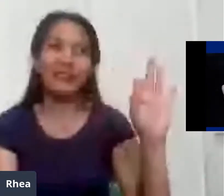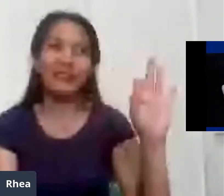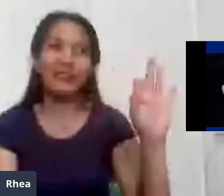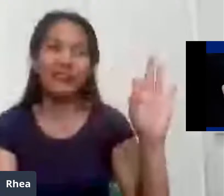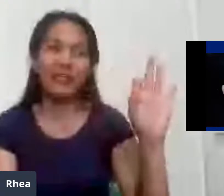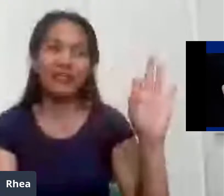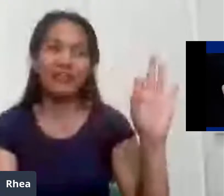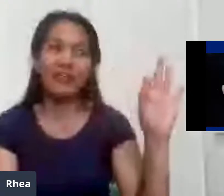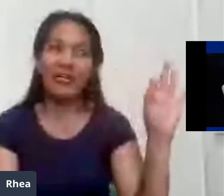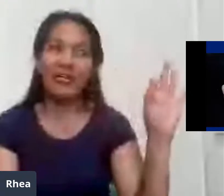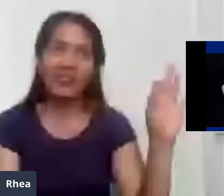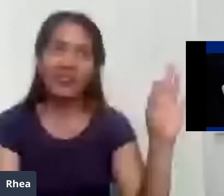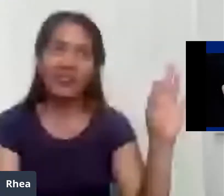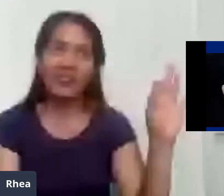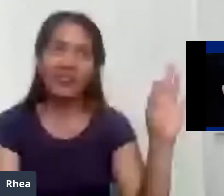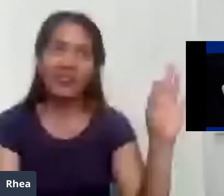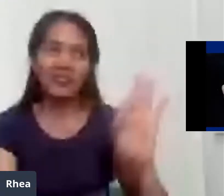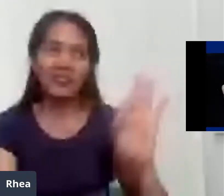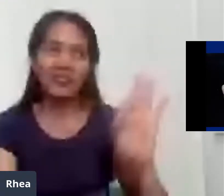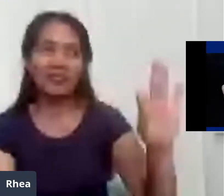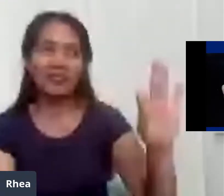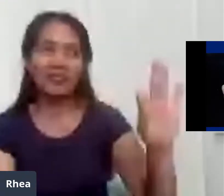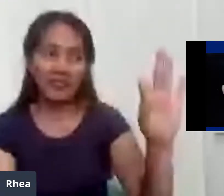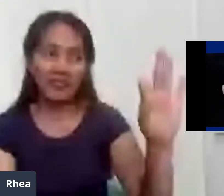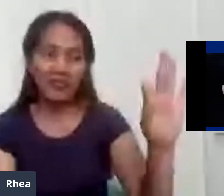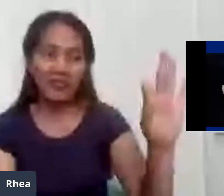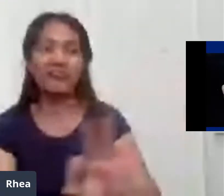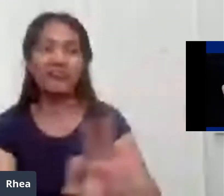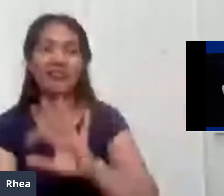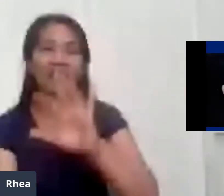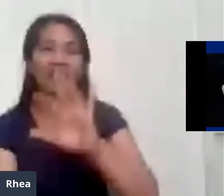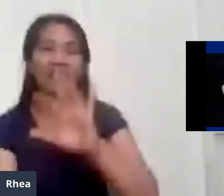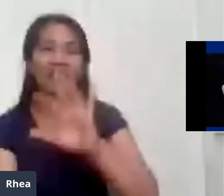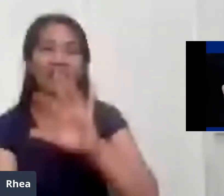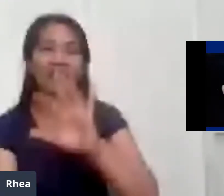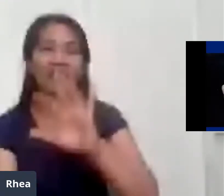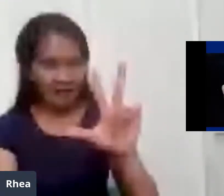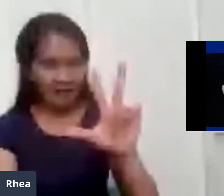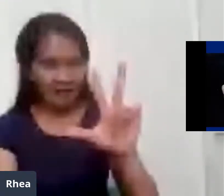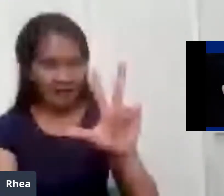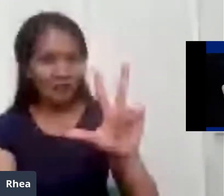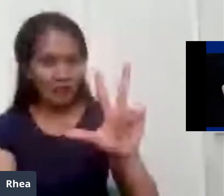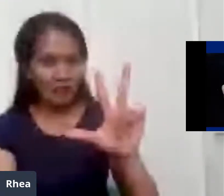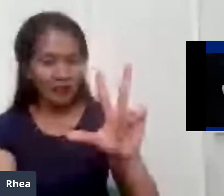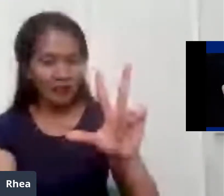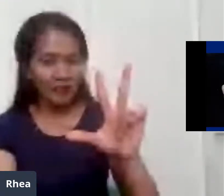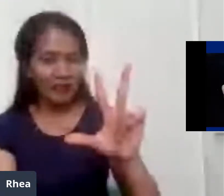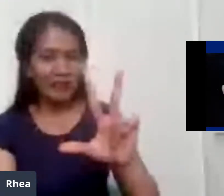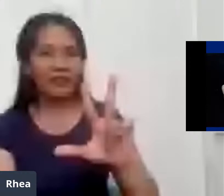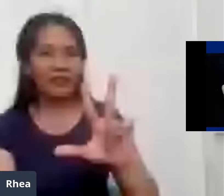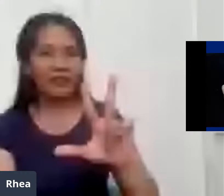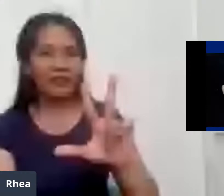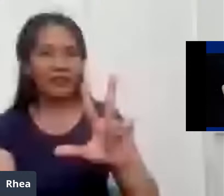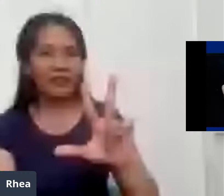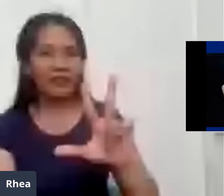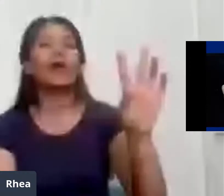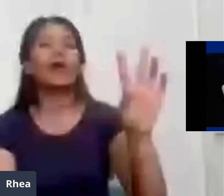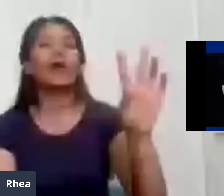not 3. This is letter F for them. For us, the hearing community, we do number 3 for the deaf. This is their number